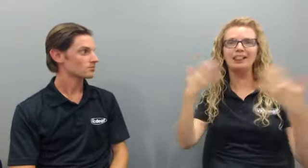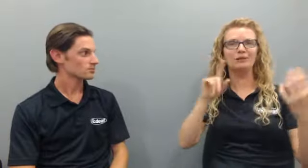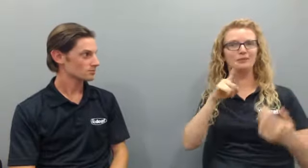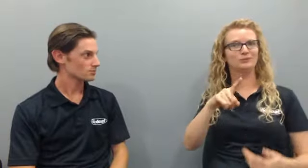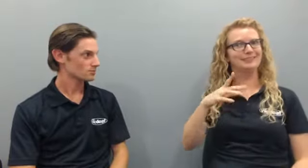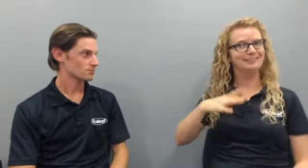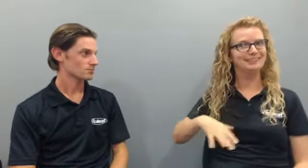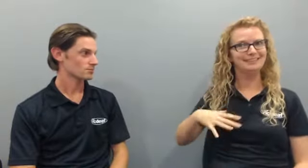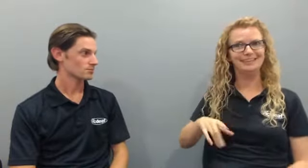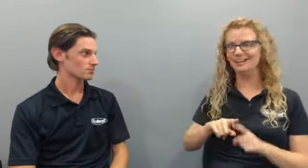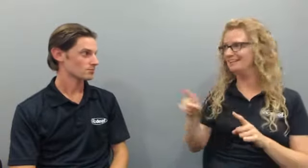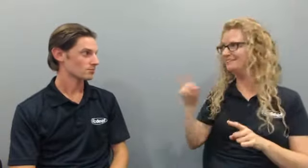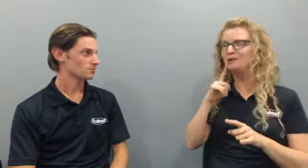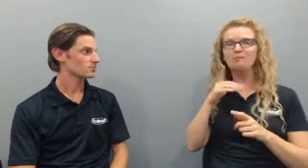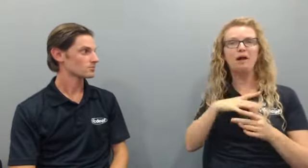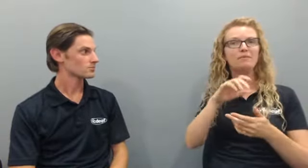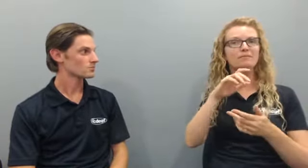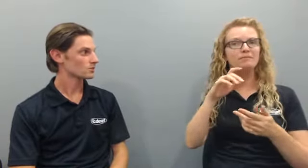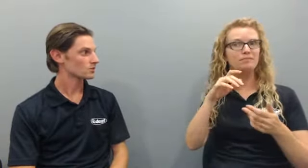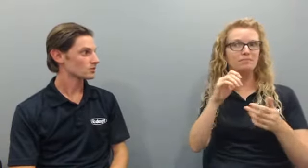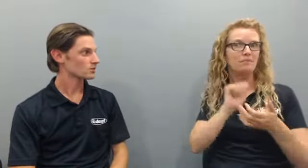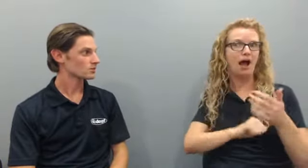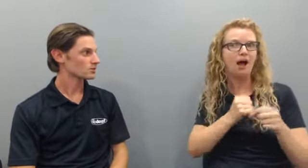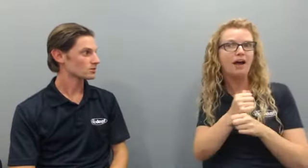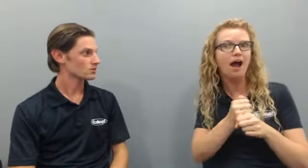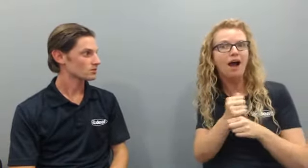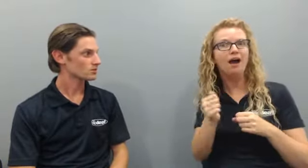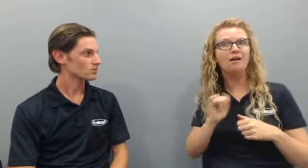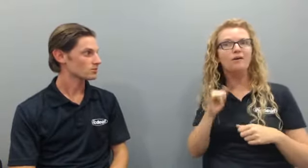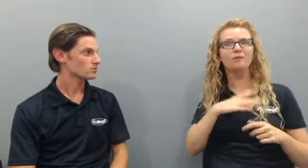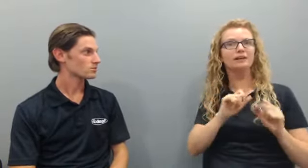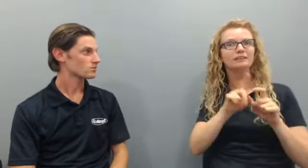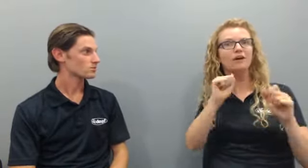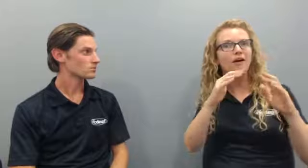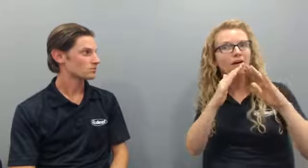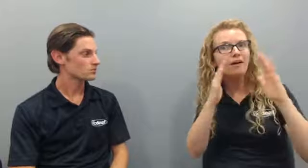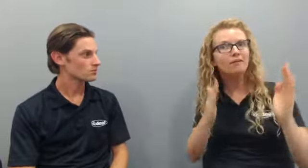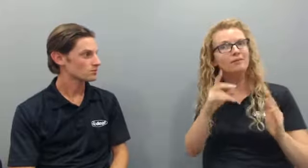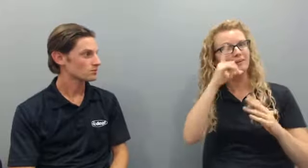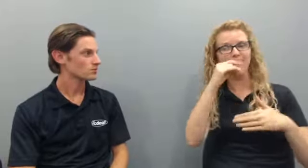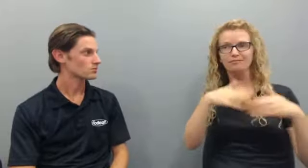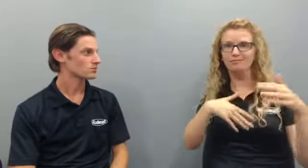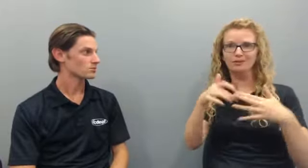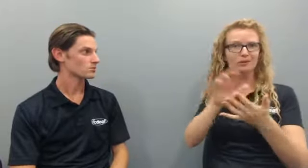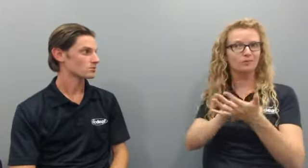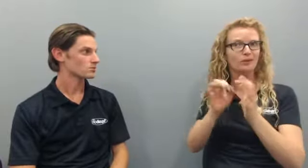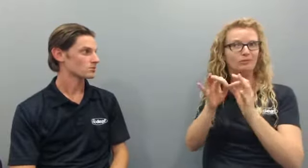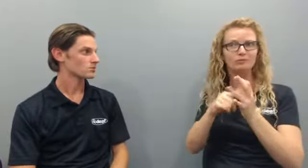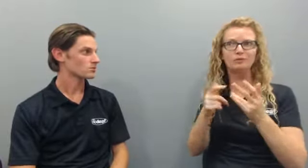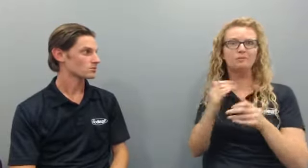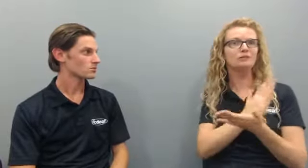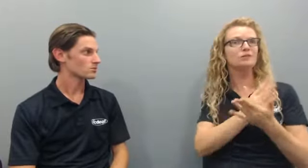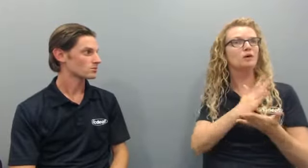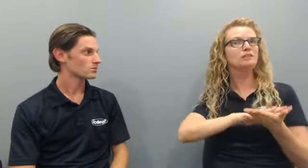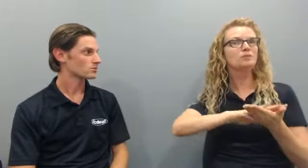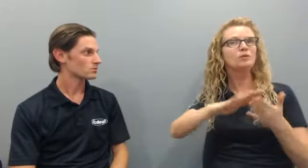we said, for anything you need, you may be able to get interpreting. You may want to buy a car or sell your home, and you can organise